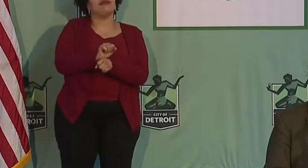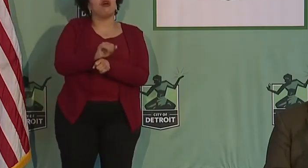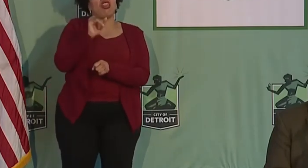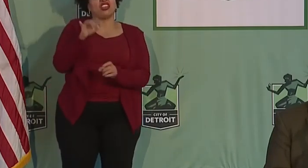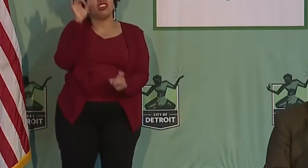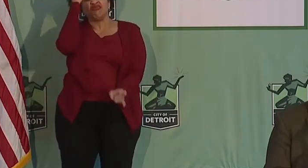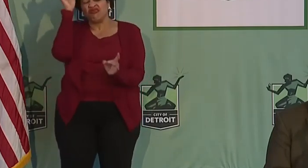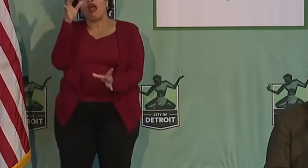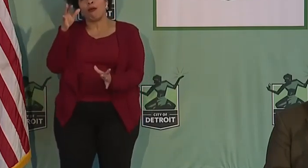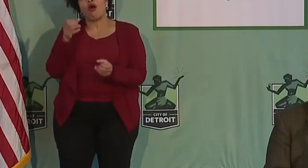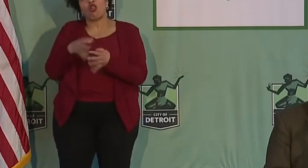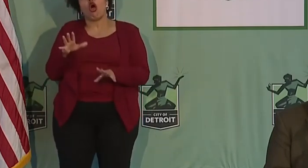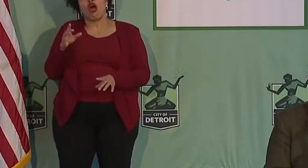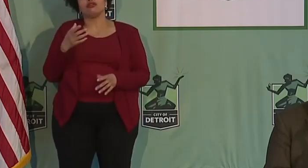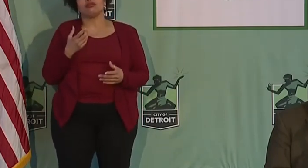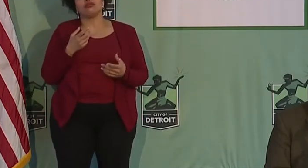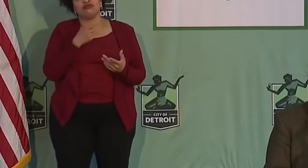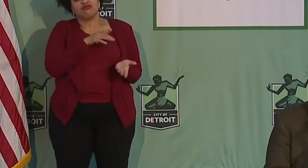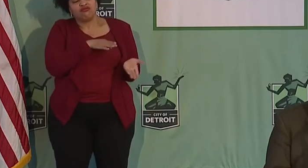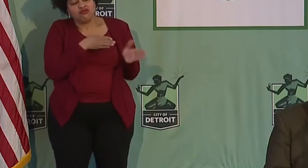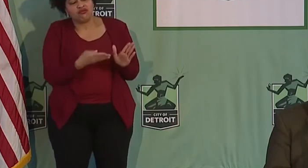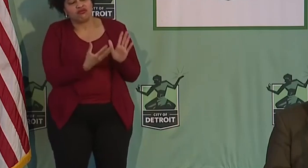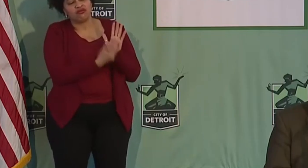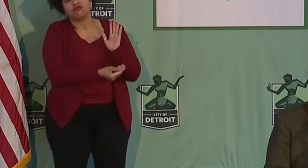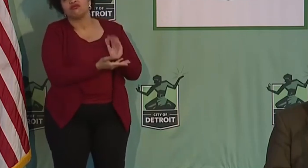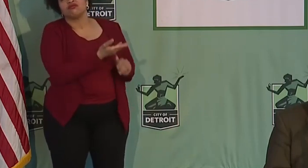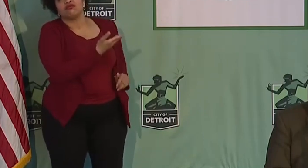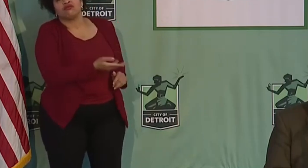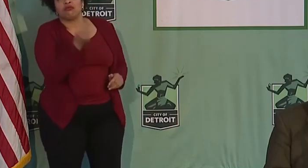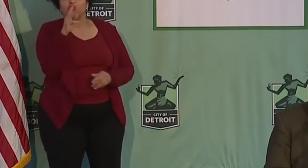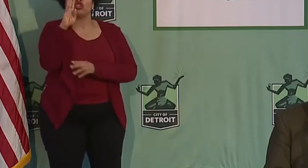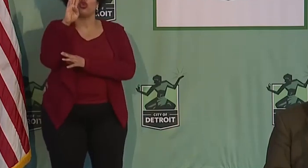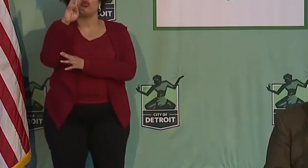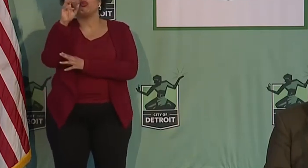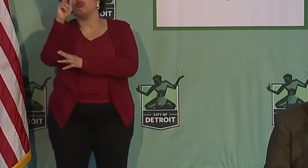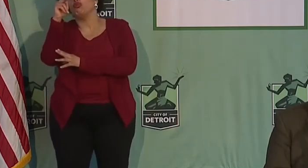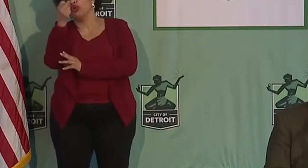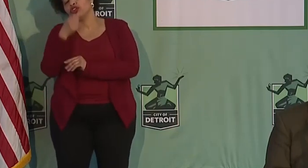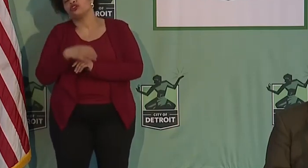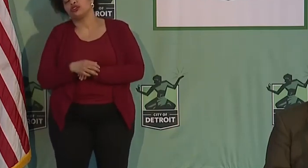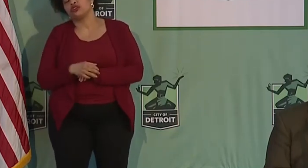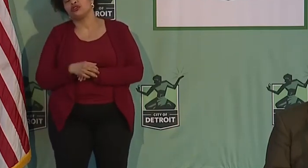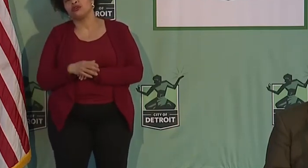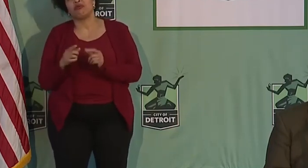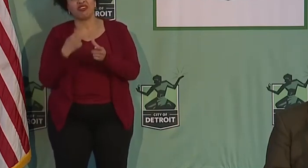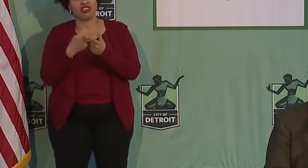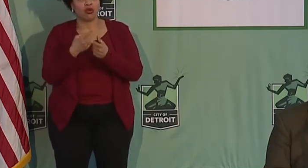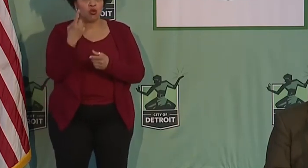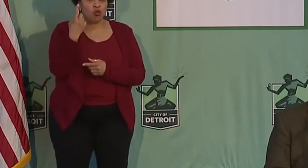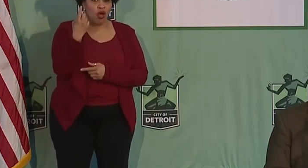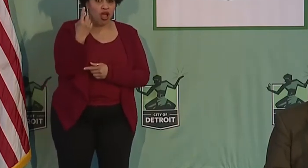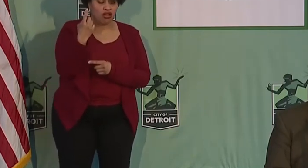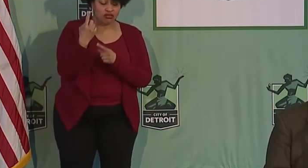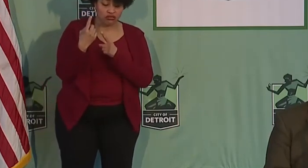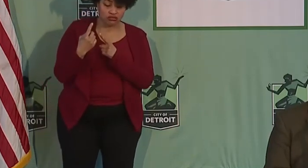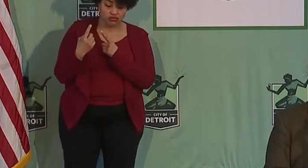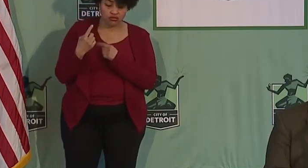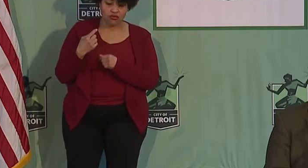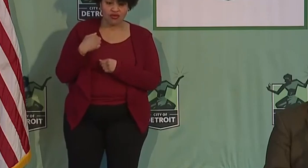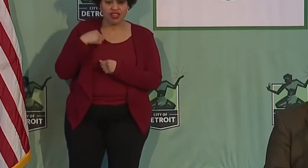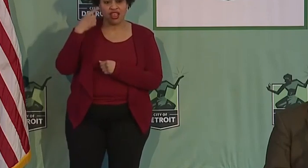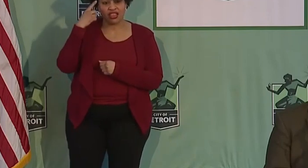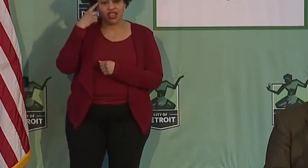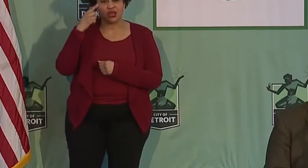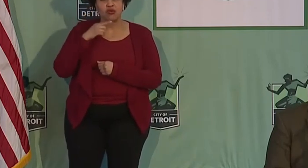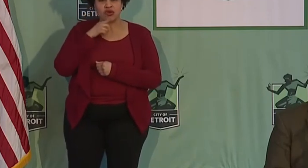terrible loss to lose Mr. Brooks. And then one that I think